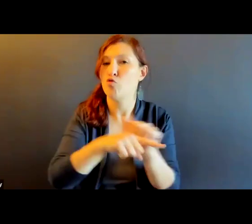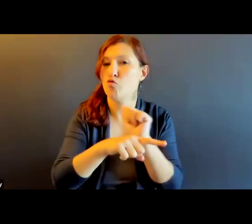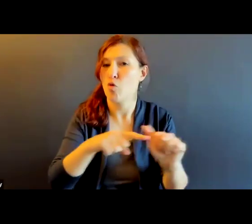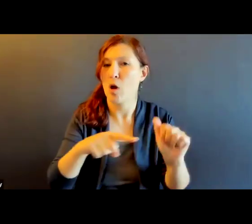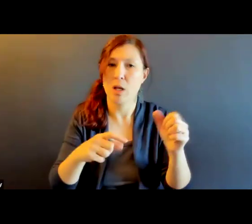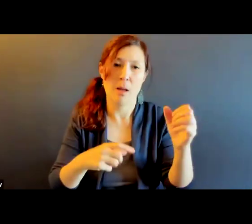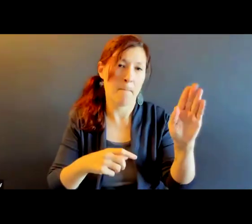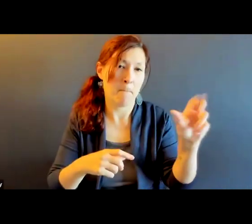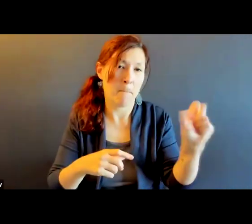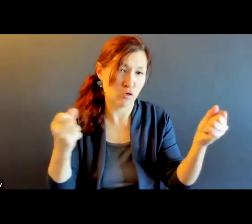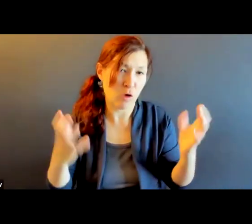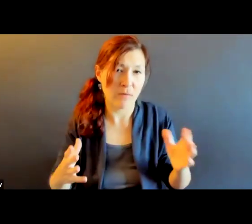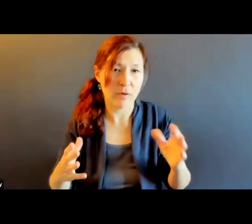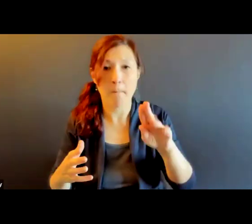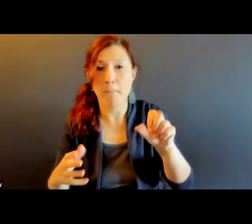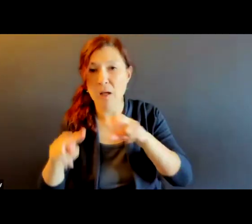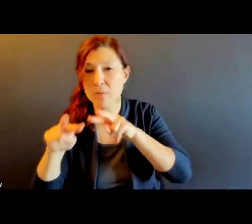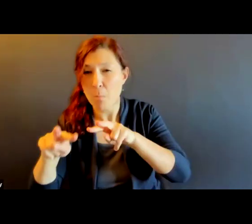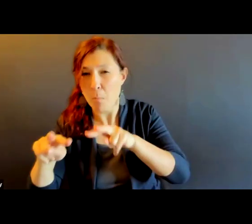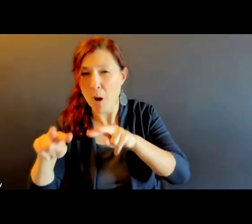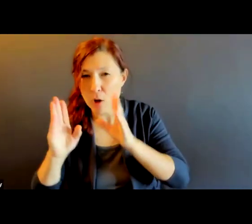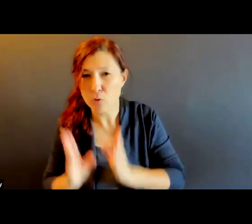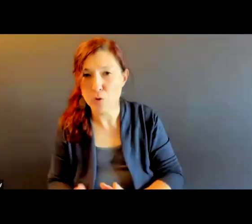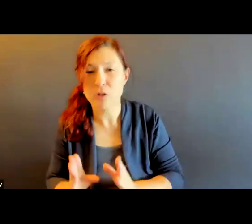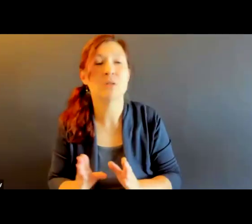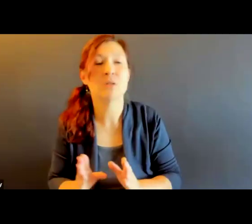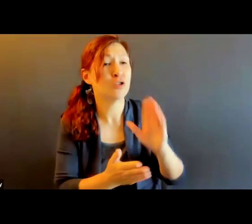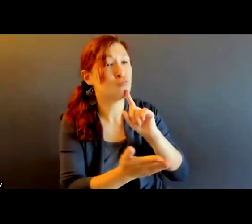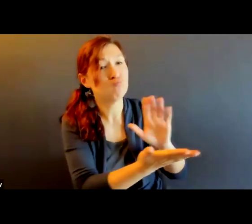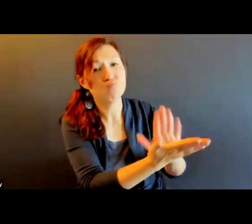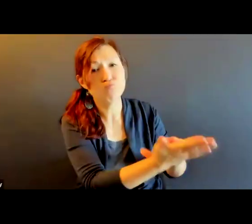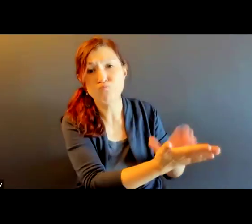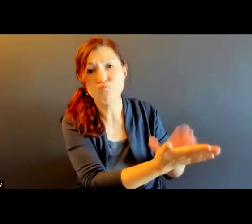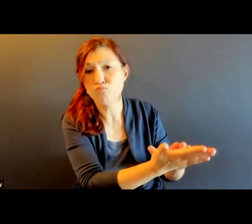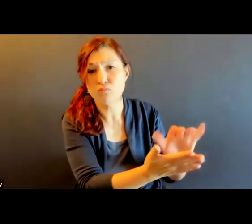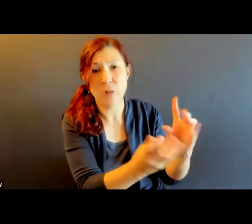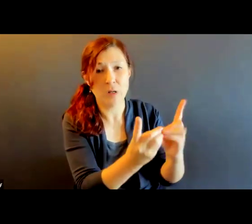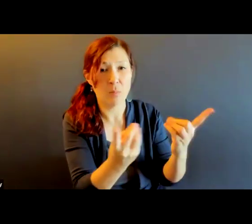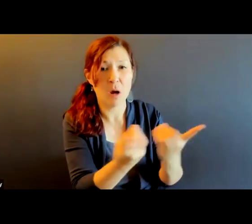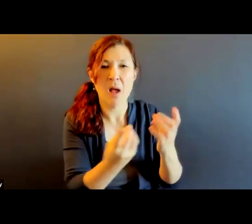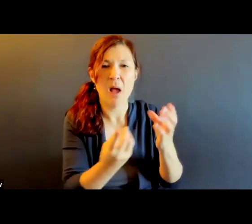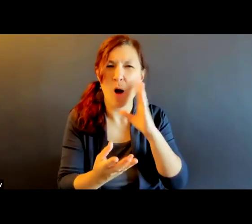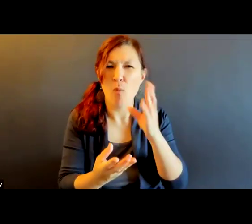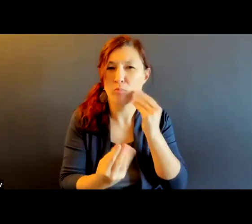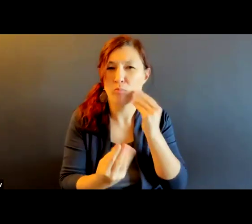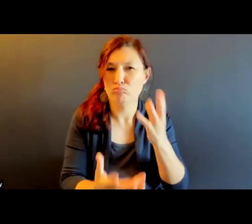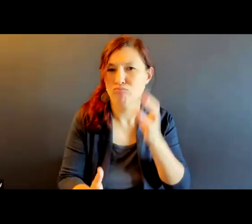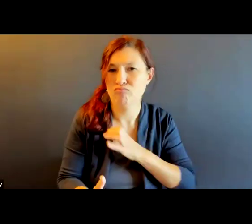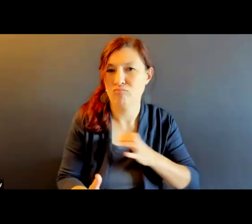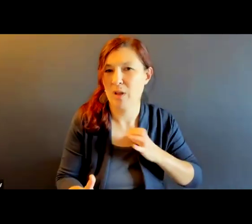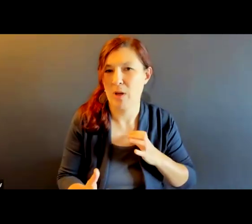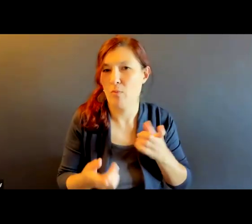and monitors. So just a big kudo. Again, we continue to work, and I'll continue to update this committee on those